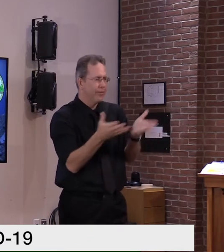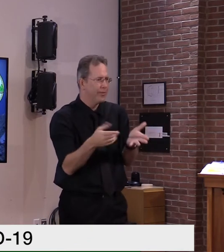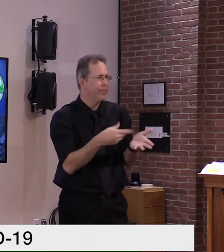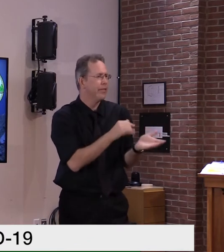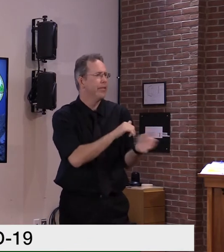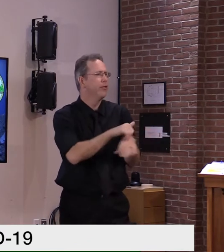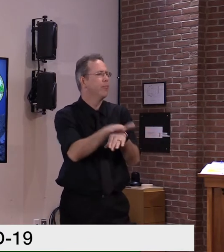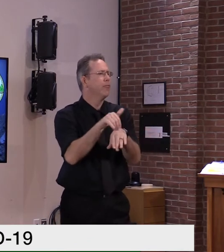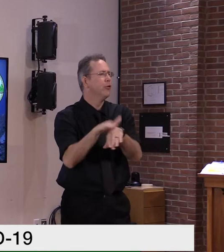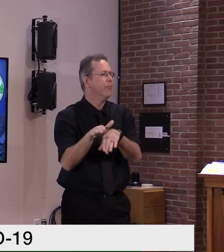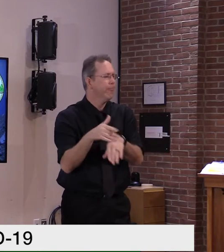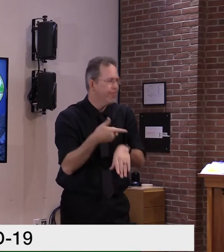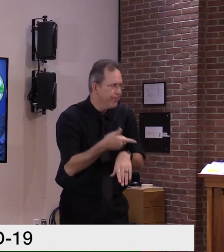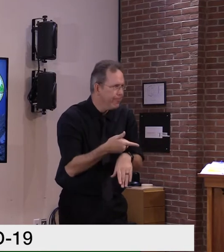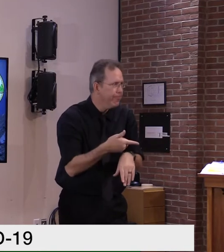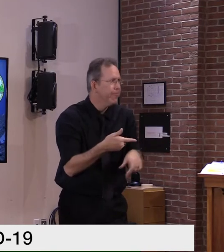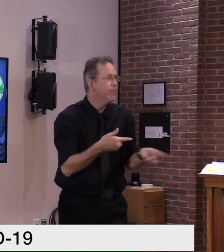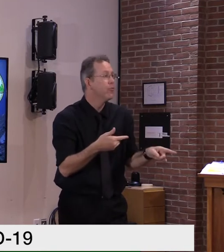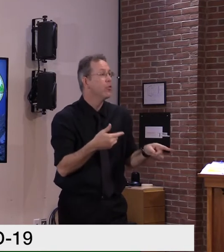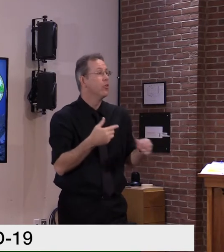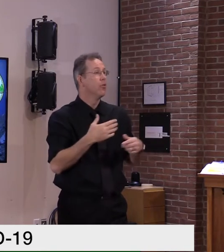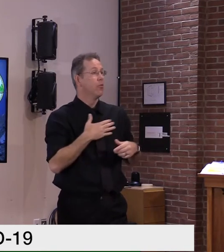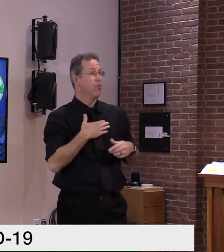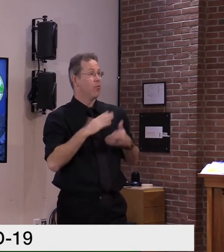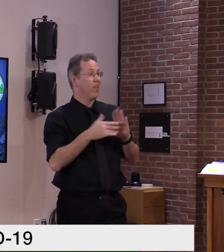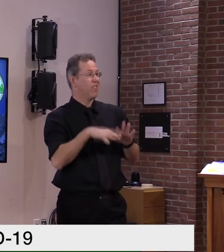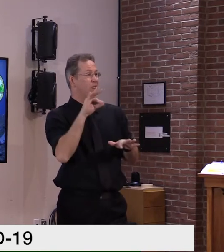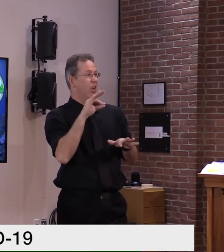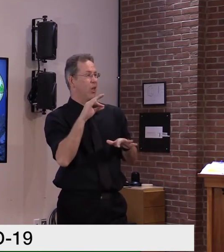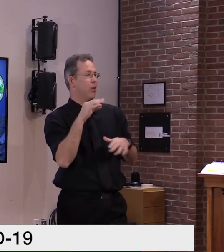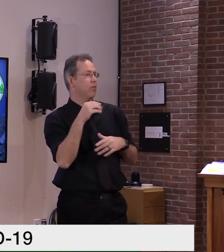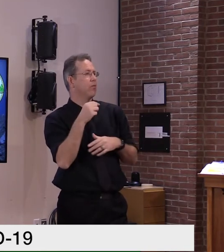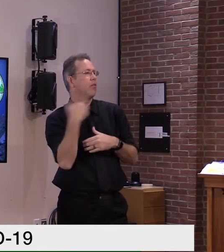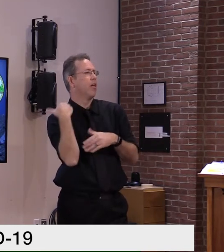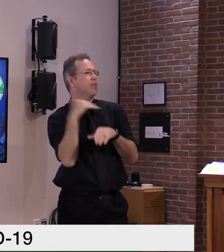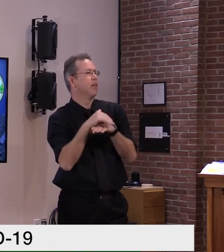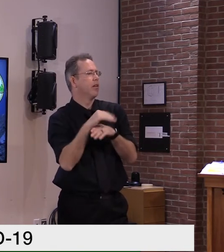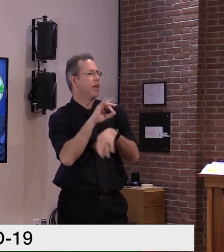I became aware of this at 8 o'clock last night.